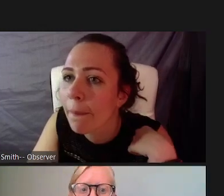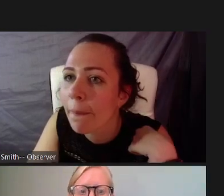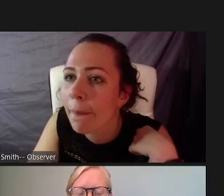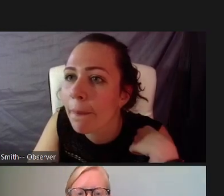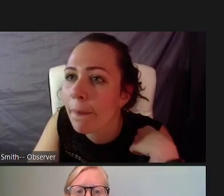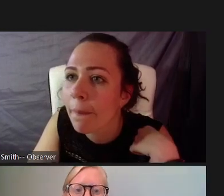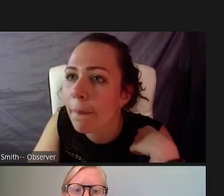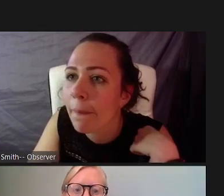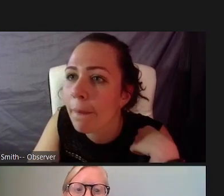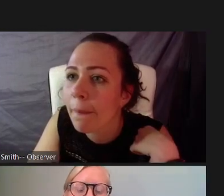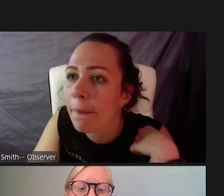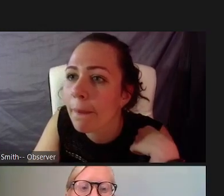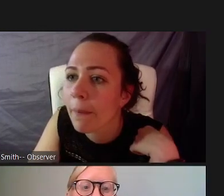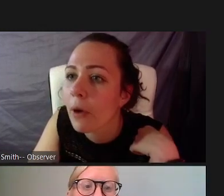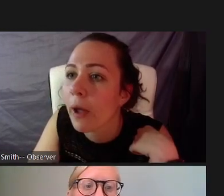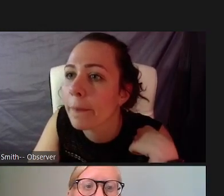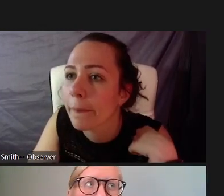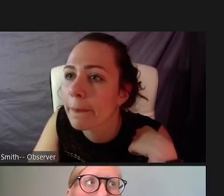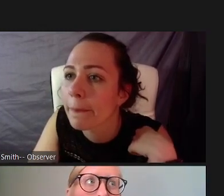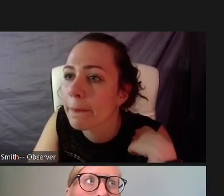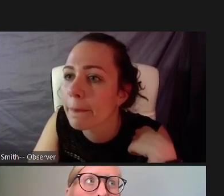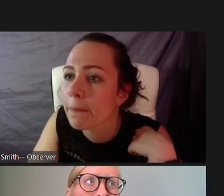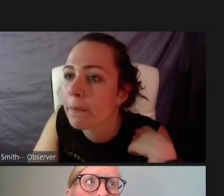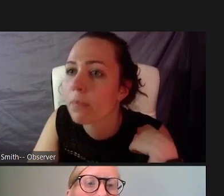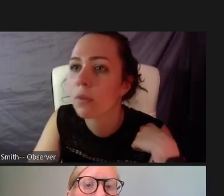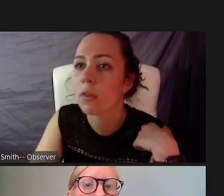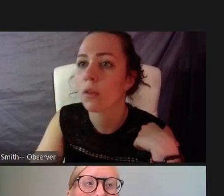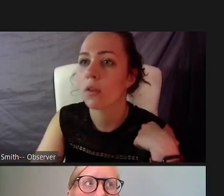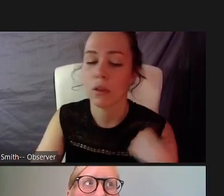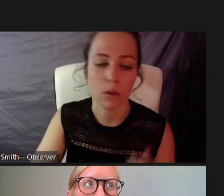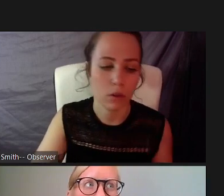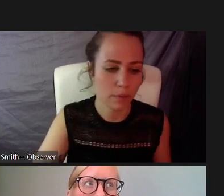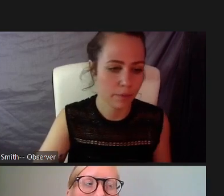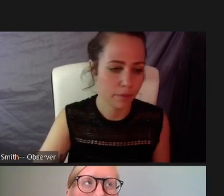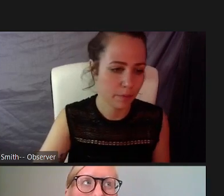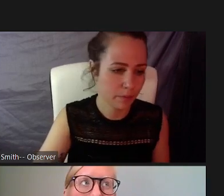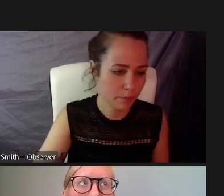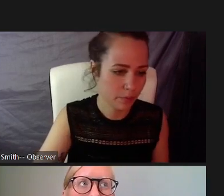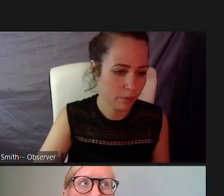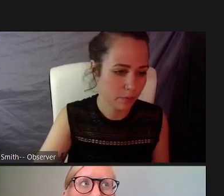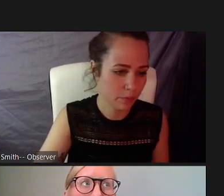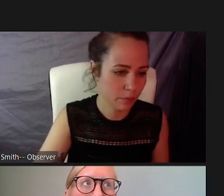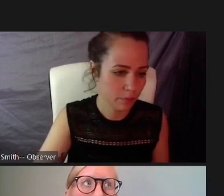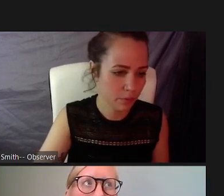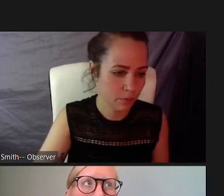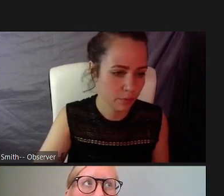notice when it comes up. Okay. And if it doesn't, like,